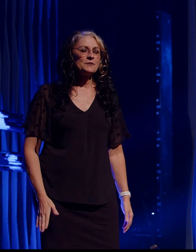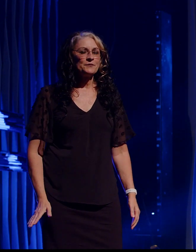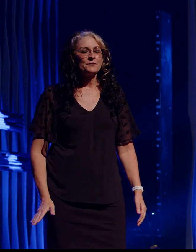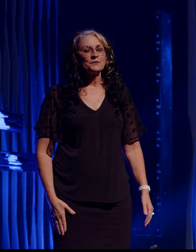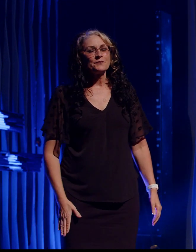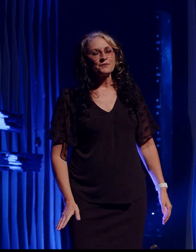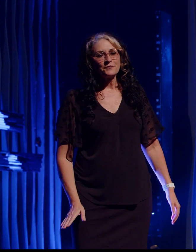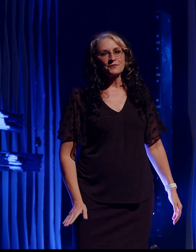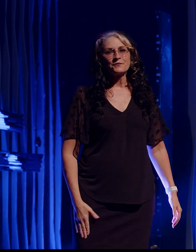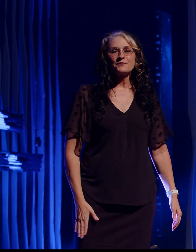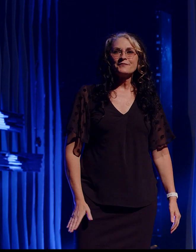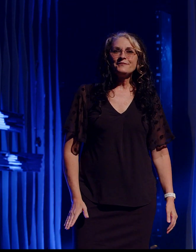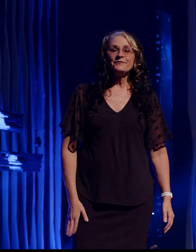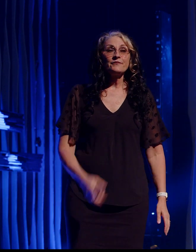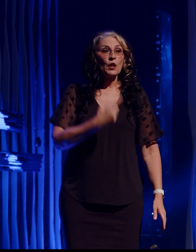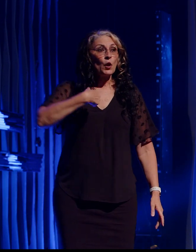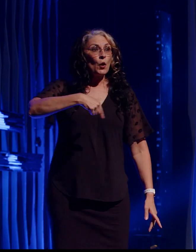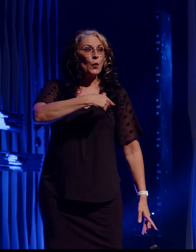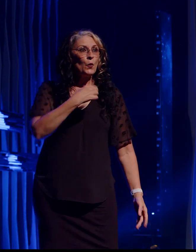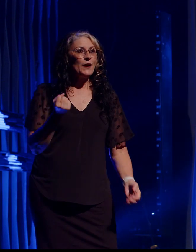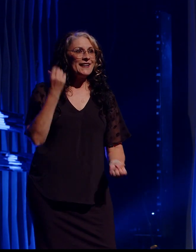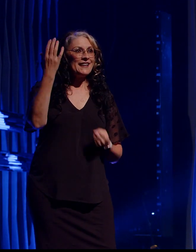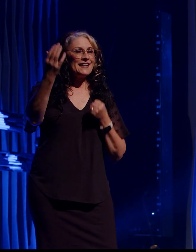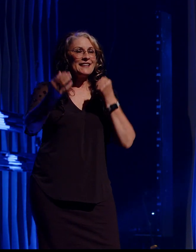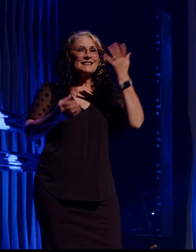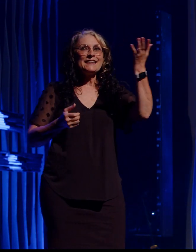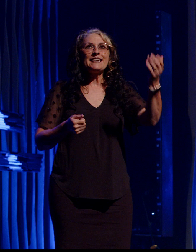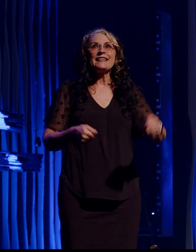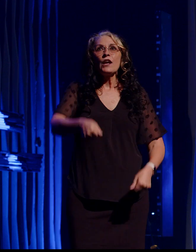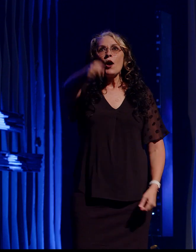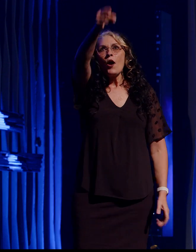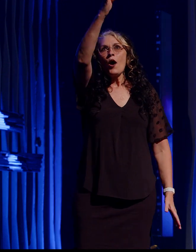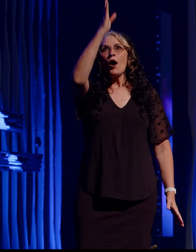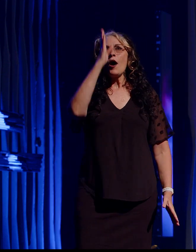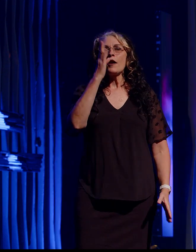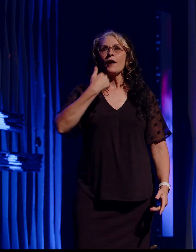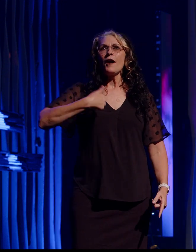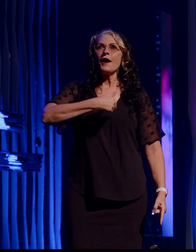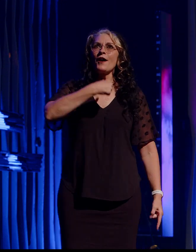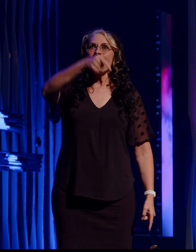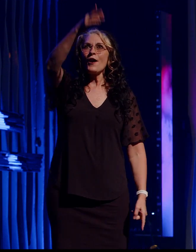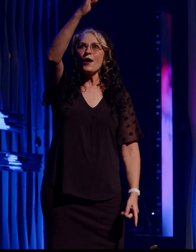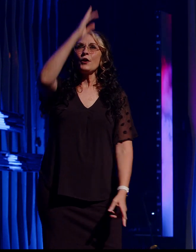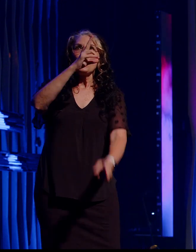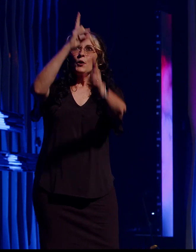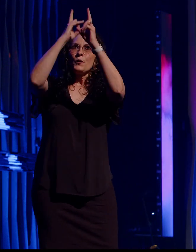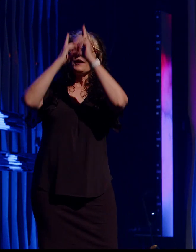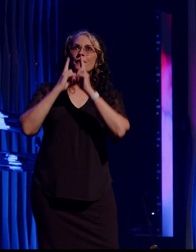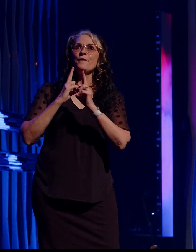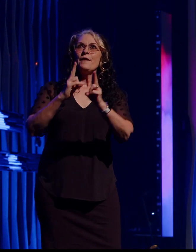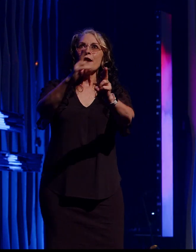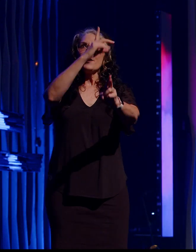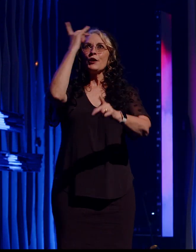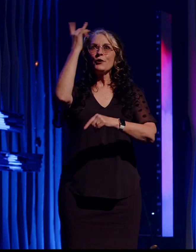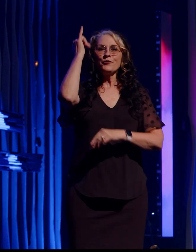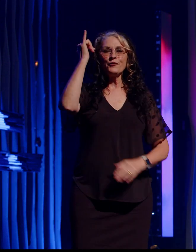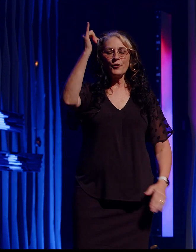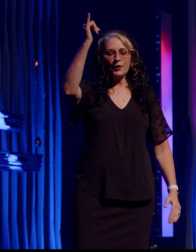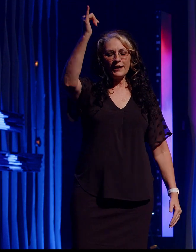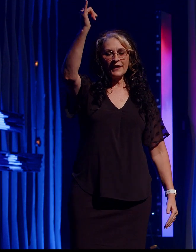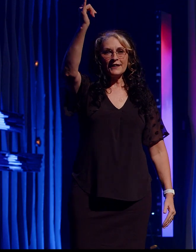exalted. So we sing, God, our God, we'll fear you